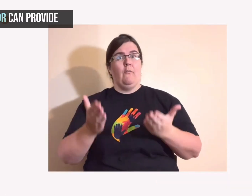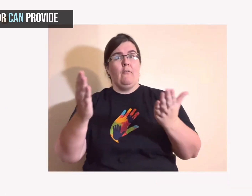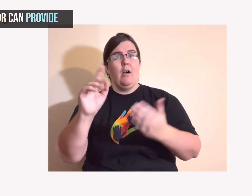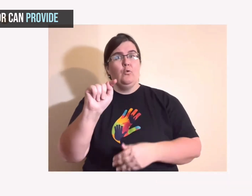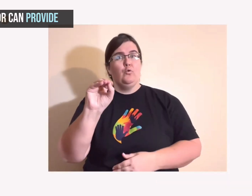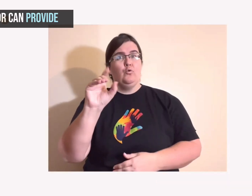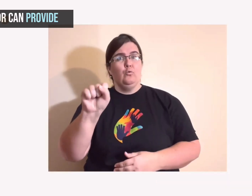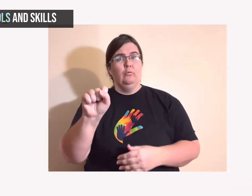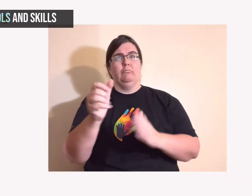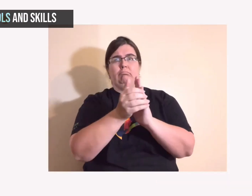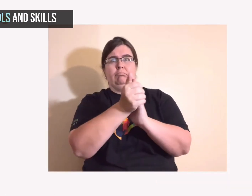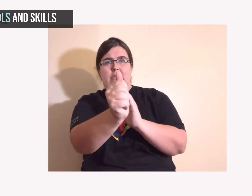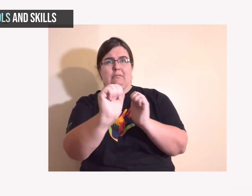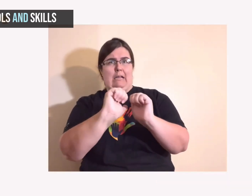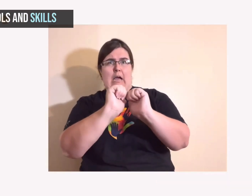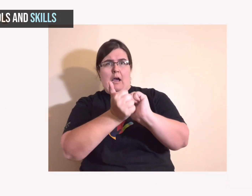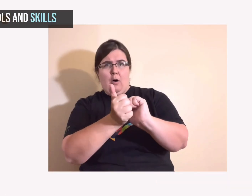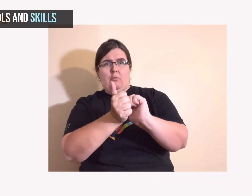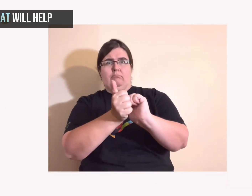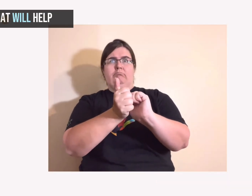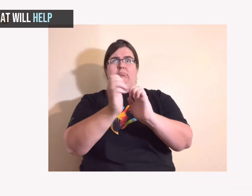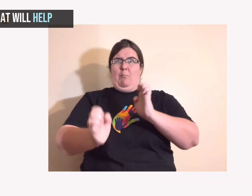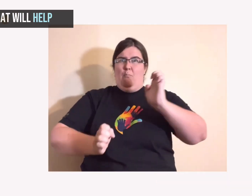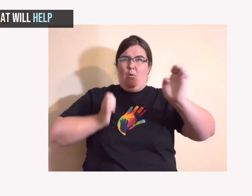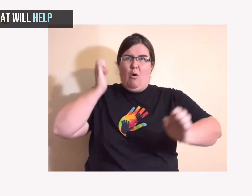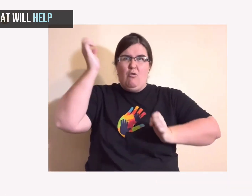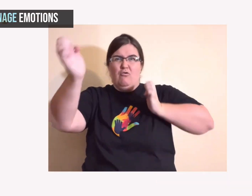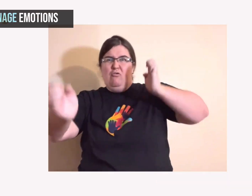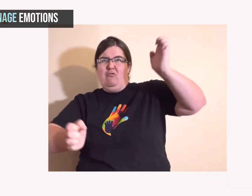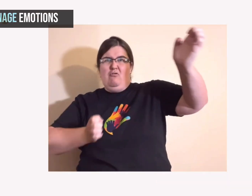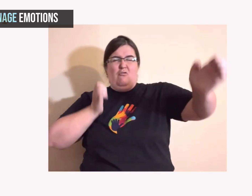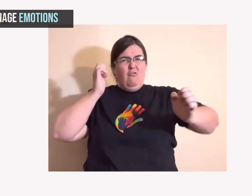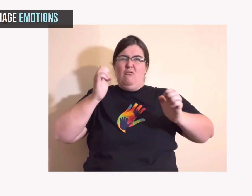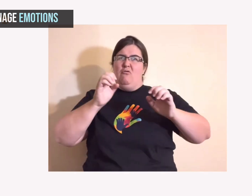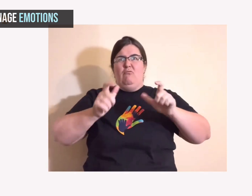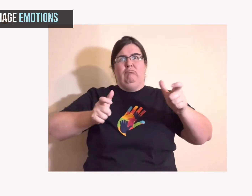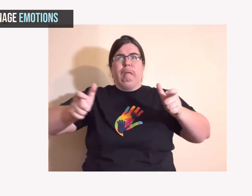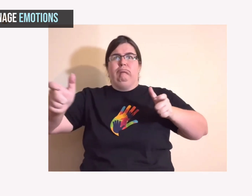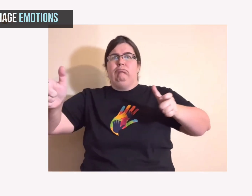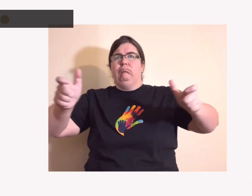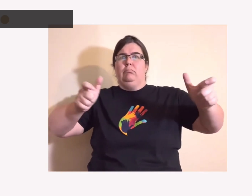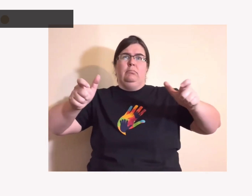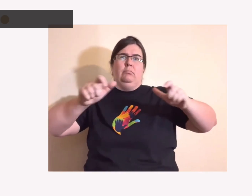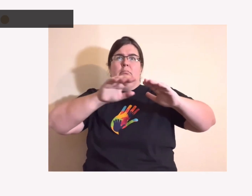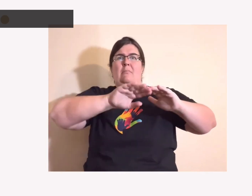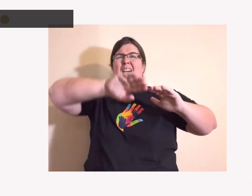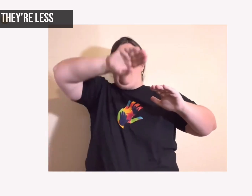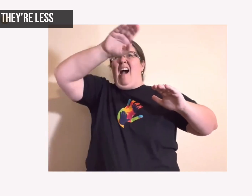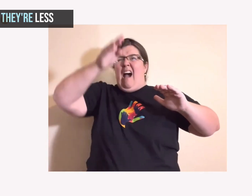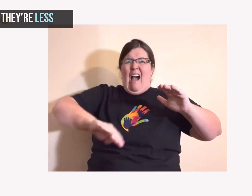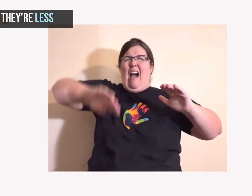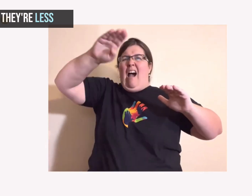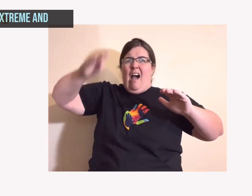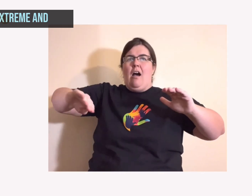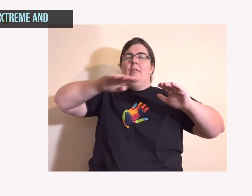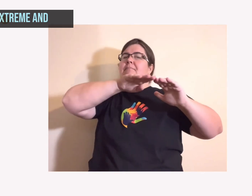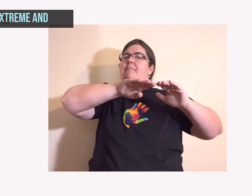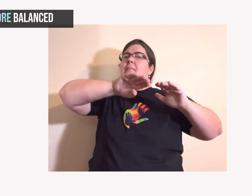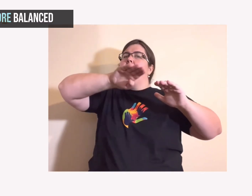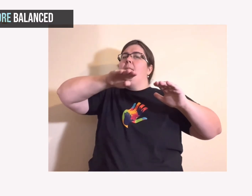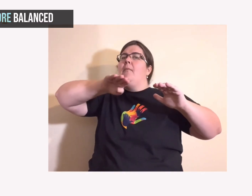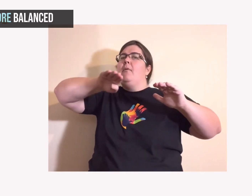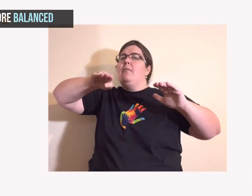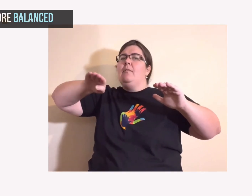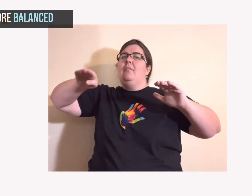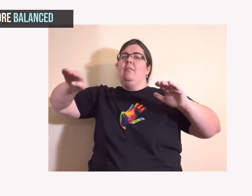EMDR can provide tools and skills that will help manage emotions so that they're less